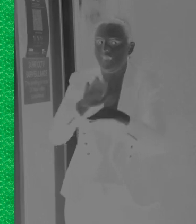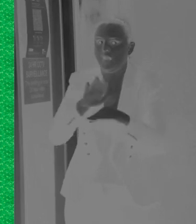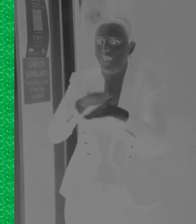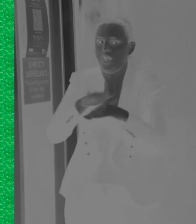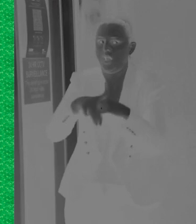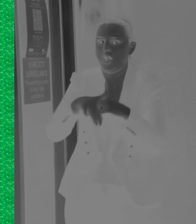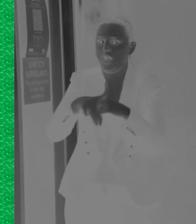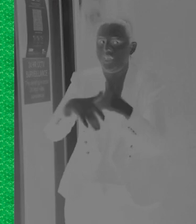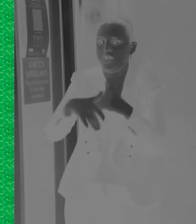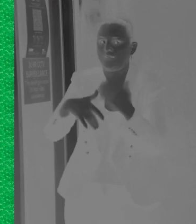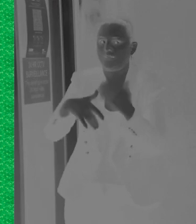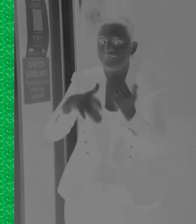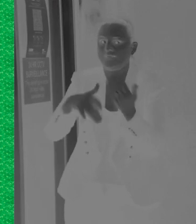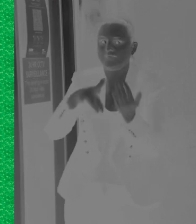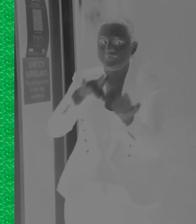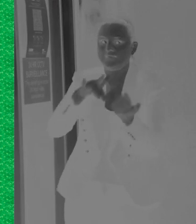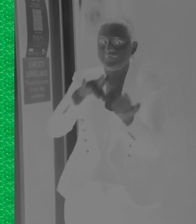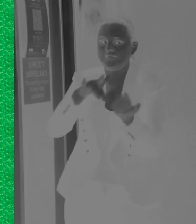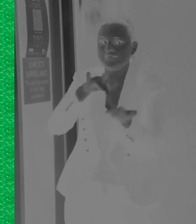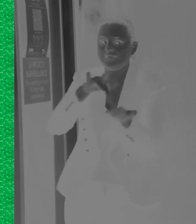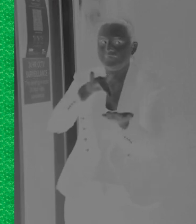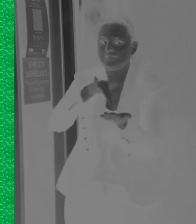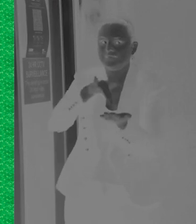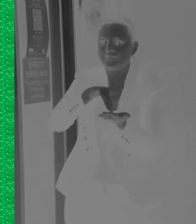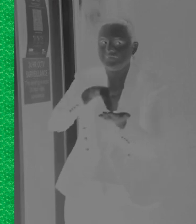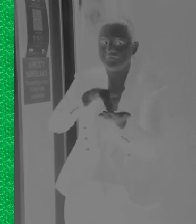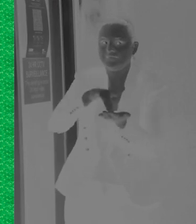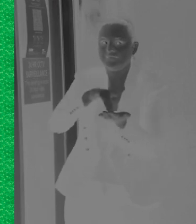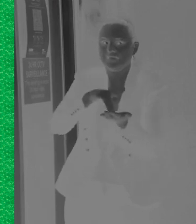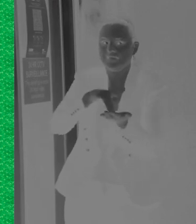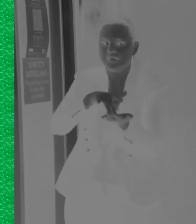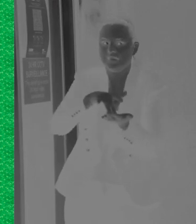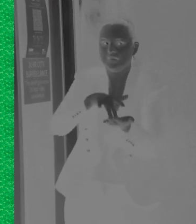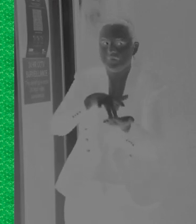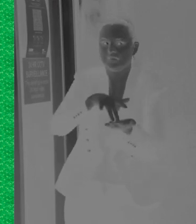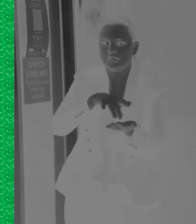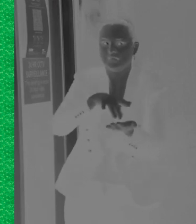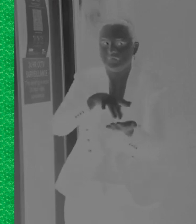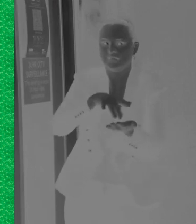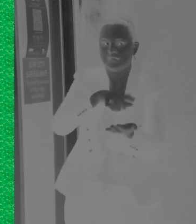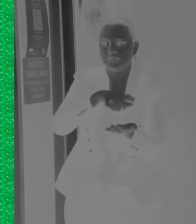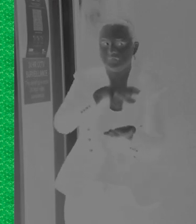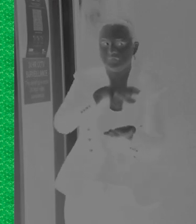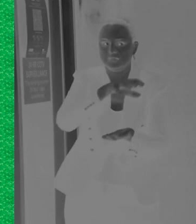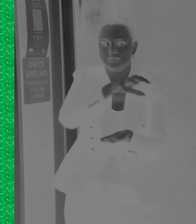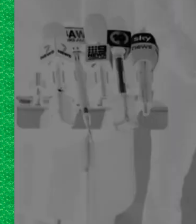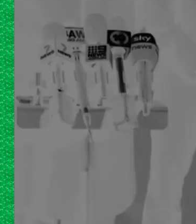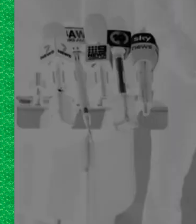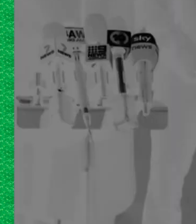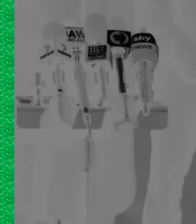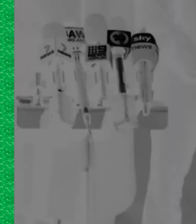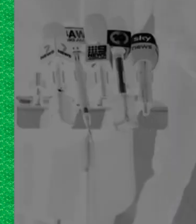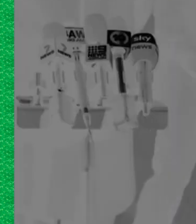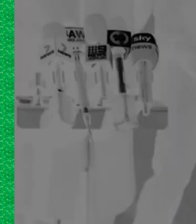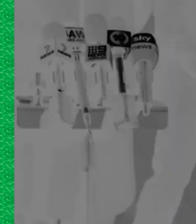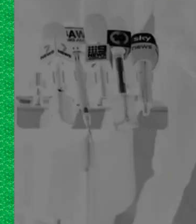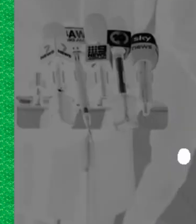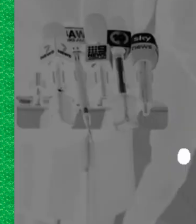Oh dear, that's going to leave a mark. Okay, can I have RTS, please, and rock and roll it?